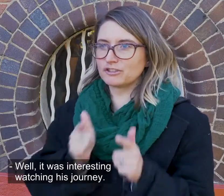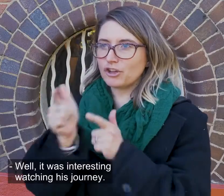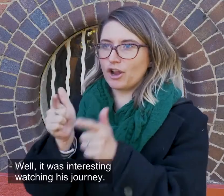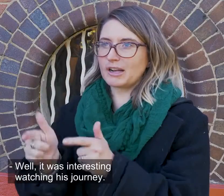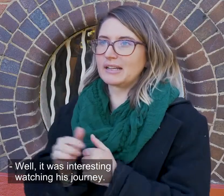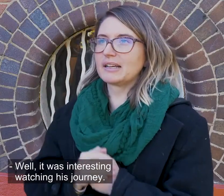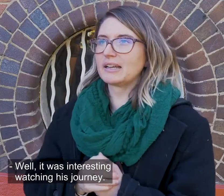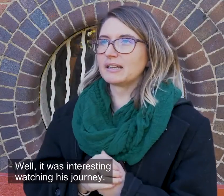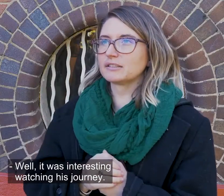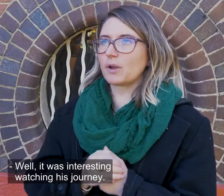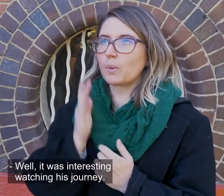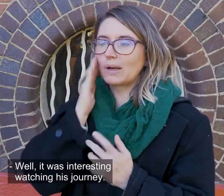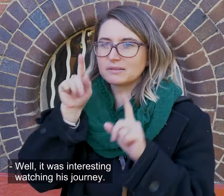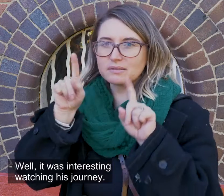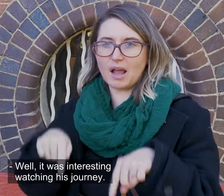Well, it was interesting watching his journey.